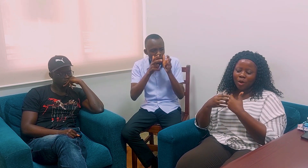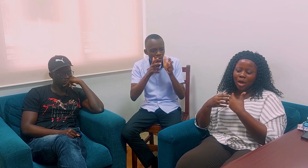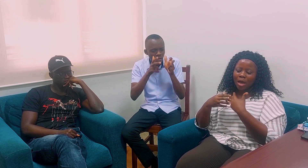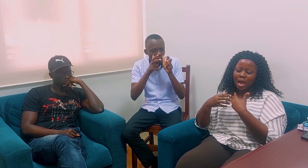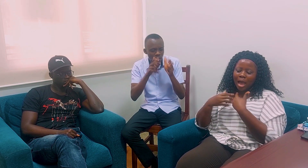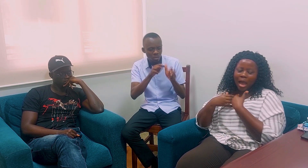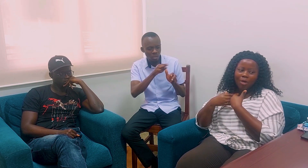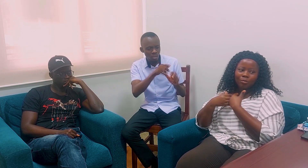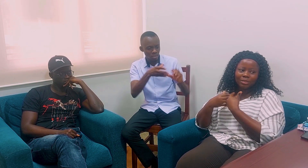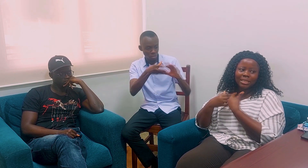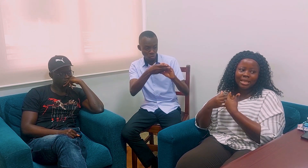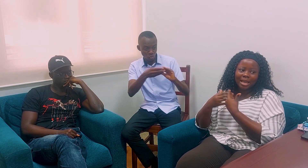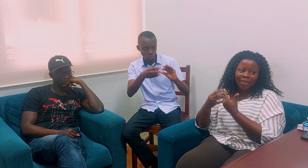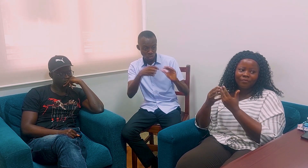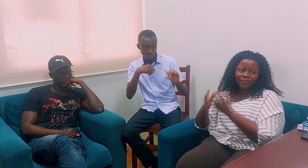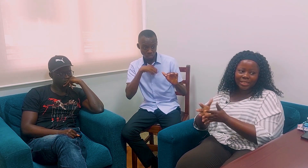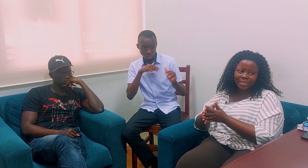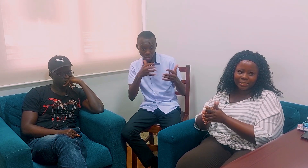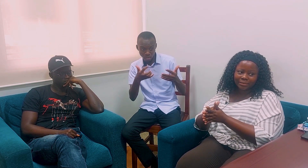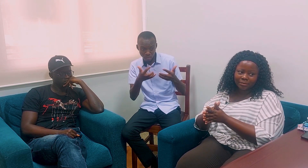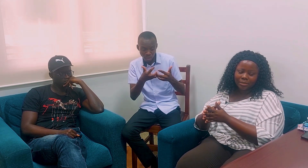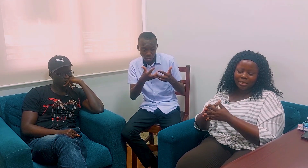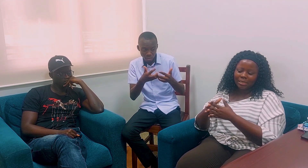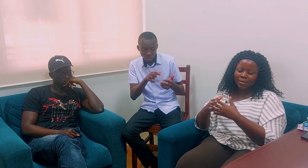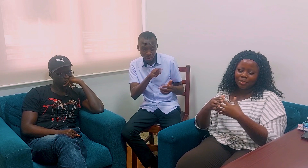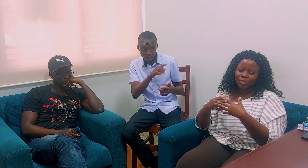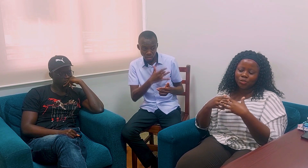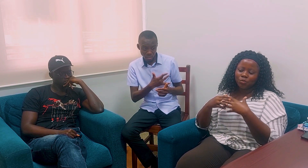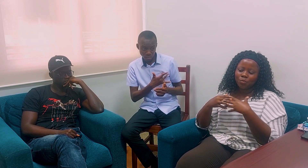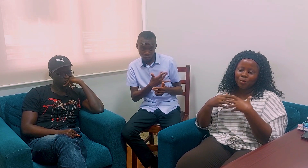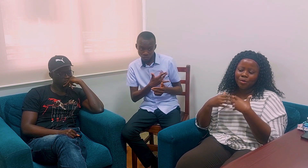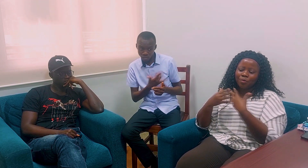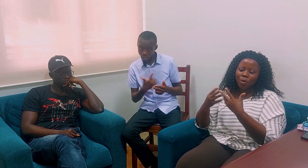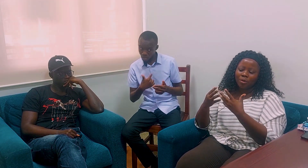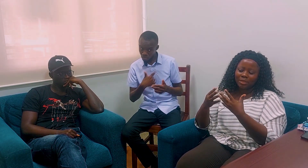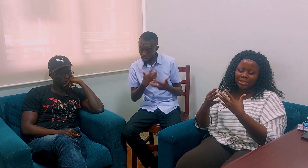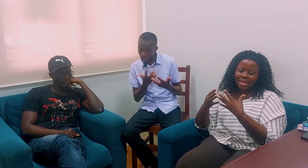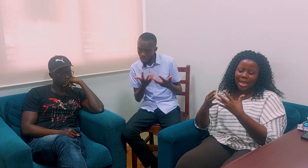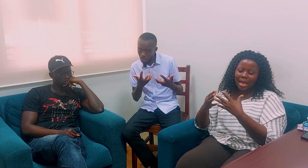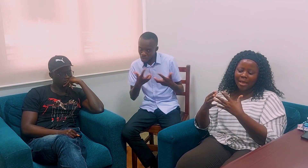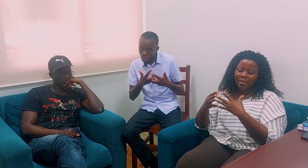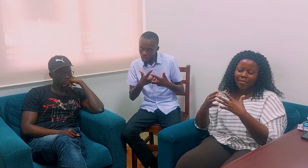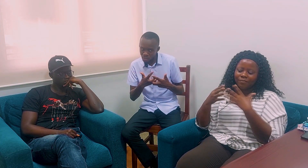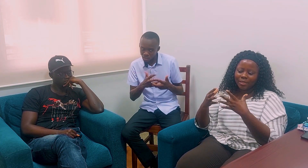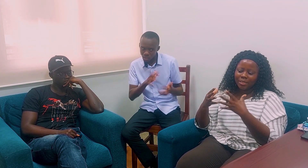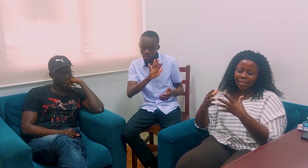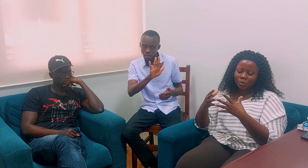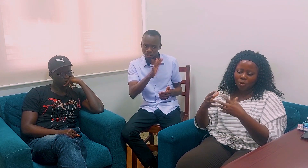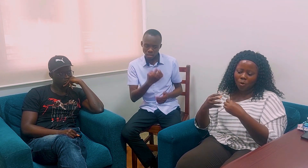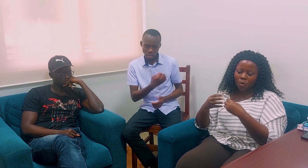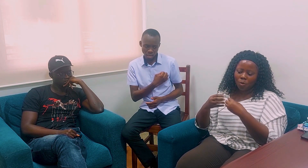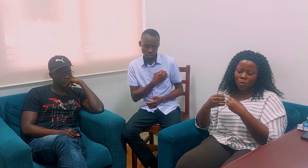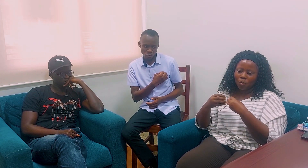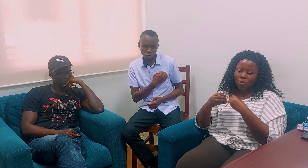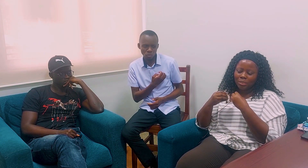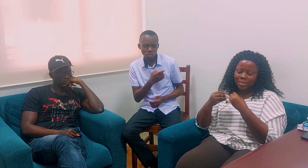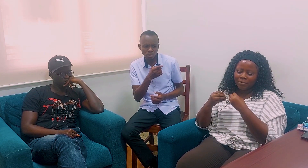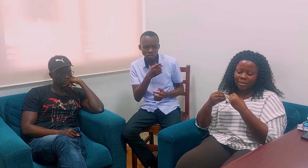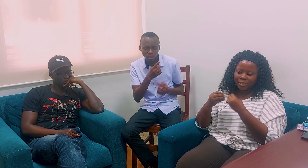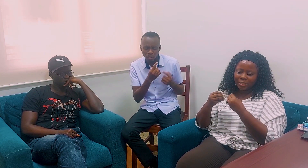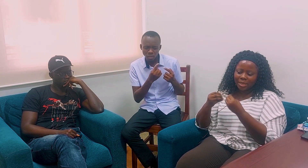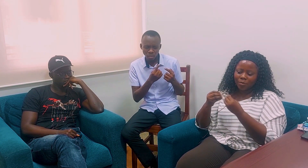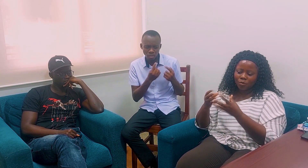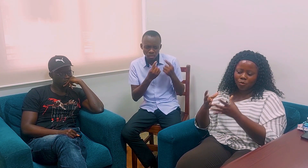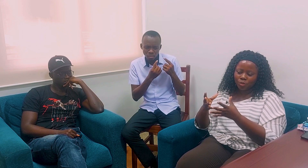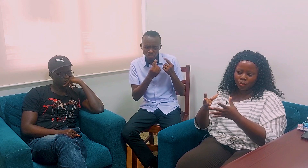of how they are feeling. That means you mirror their feeling or